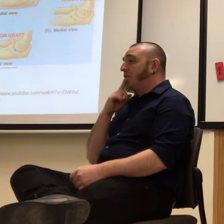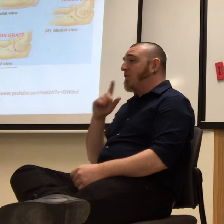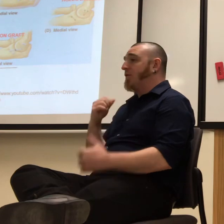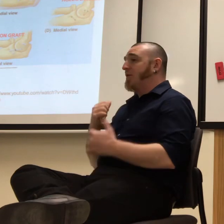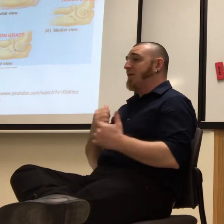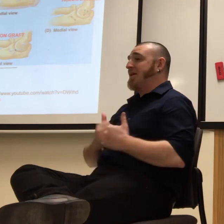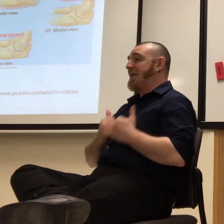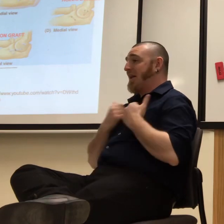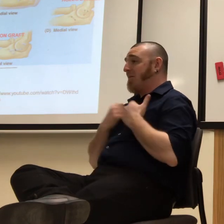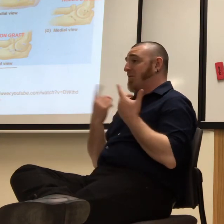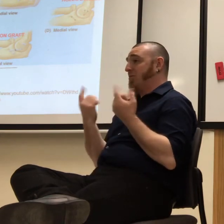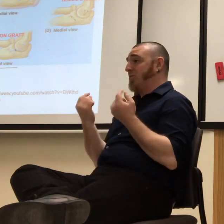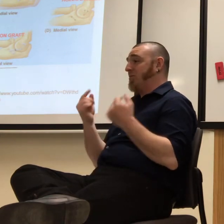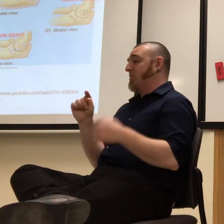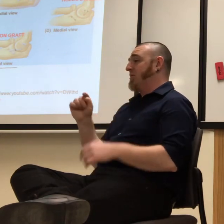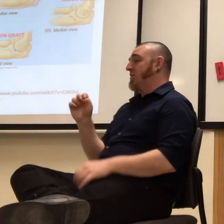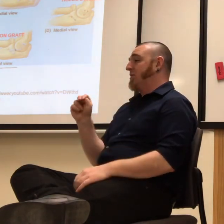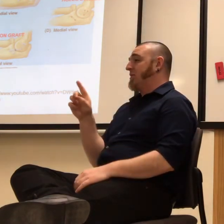is a tendon graft.